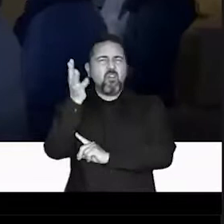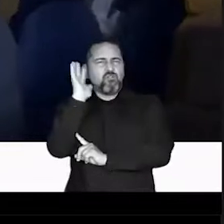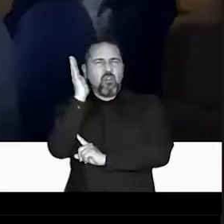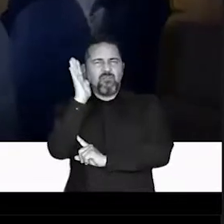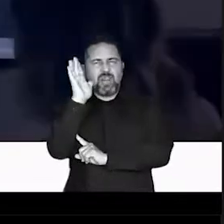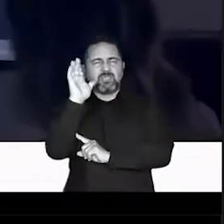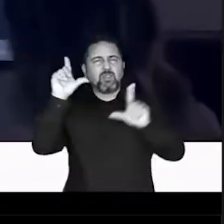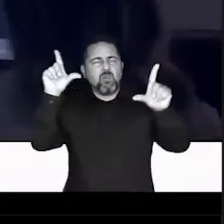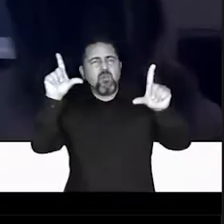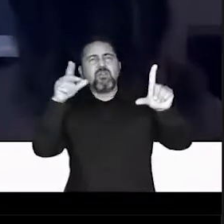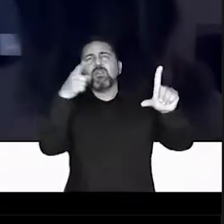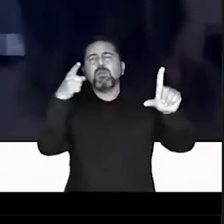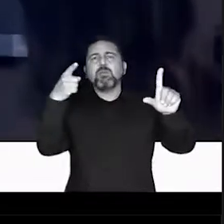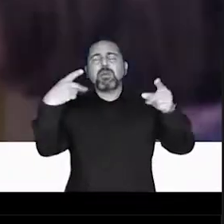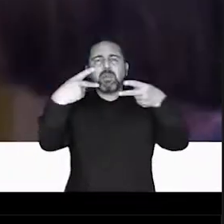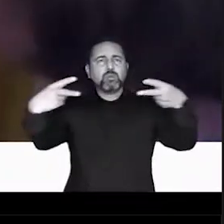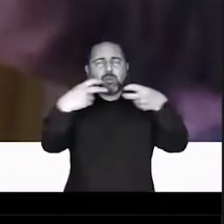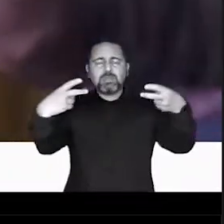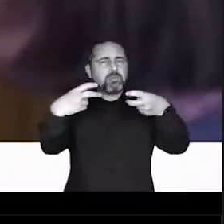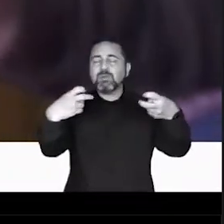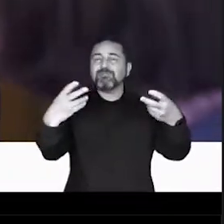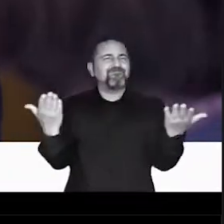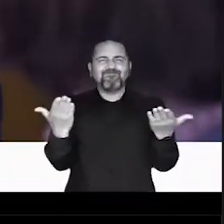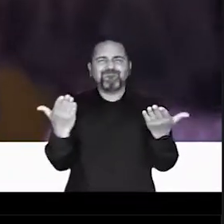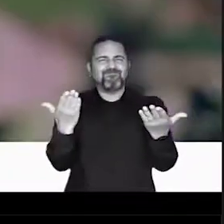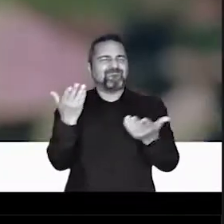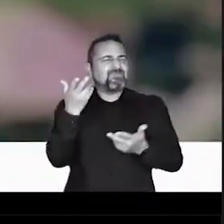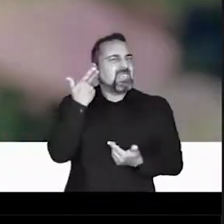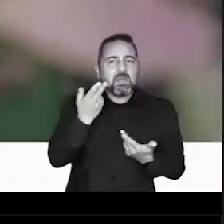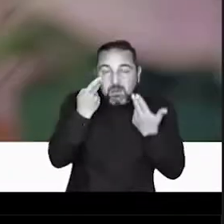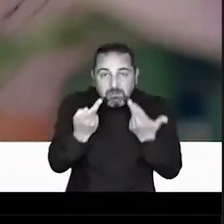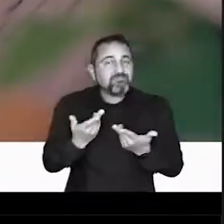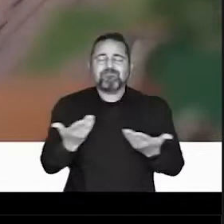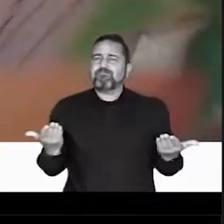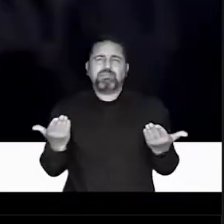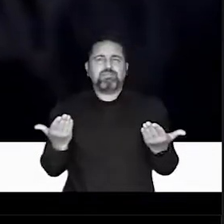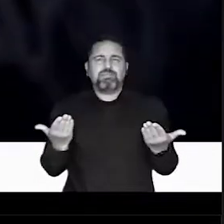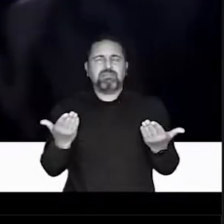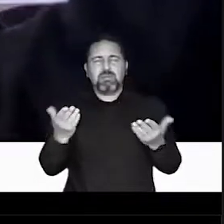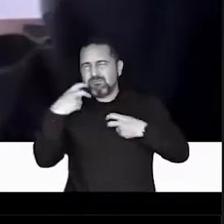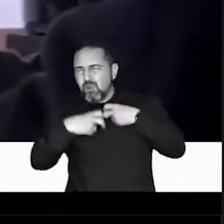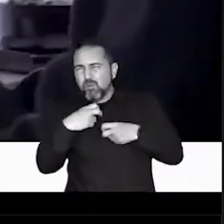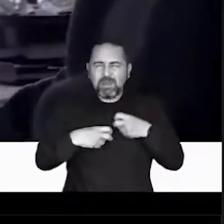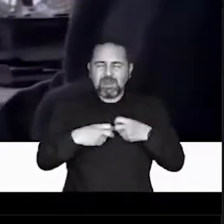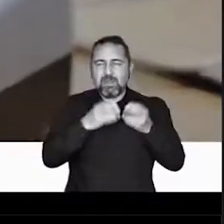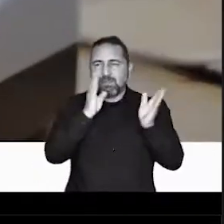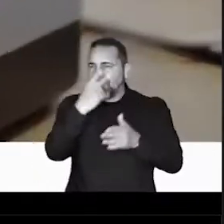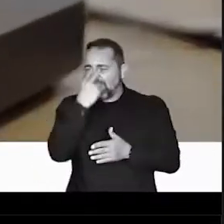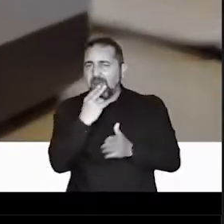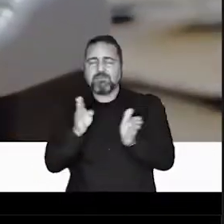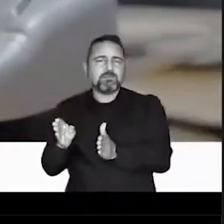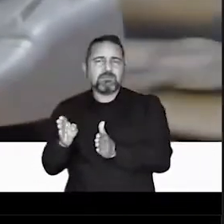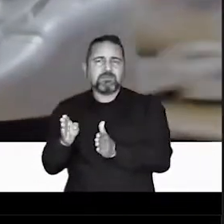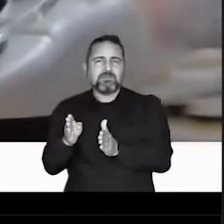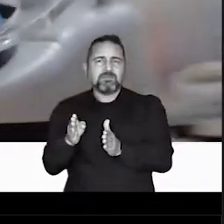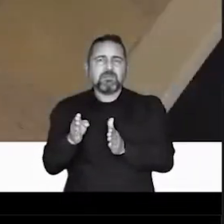For example, video conferencing applications with no subtitles or with no way for blind people to perceive the content displayed on screen. It can often